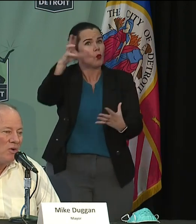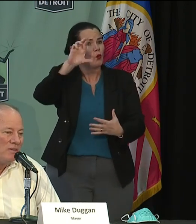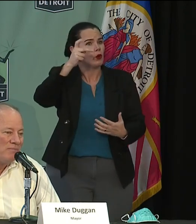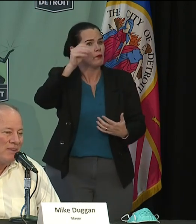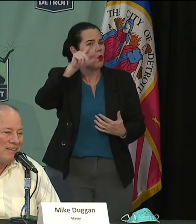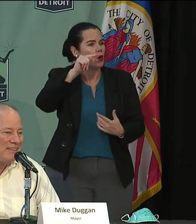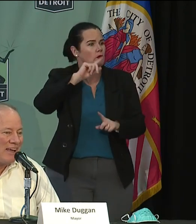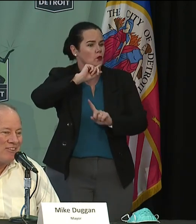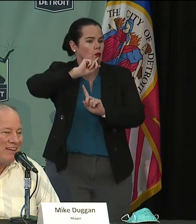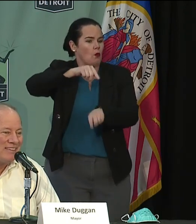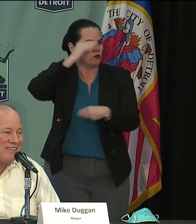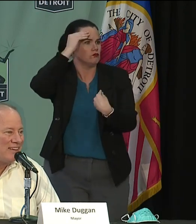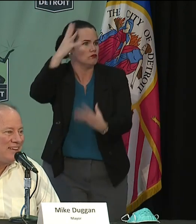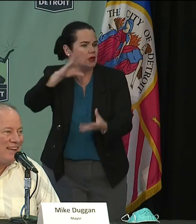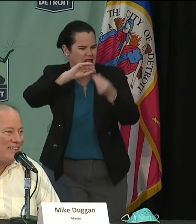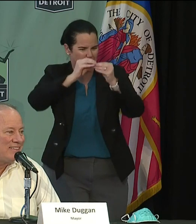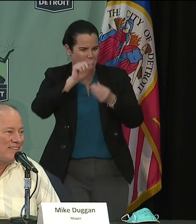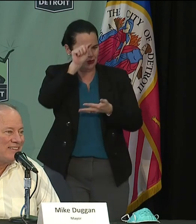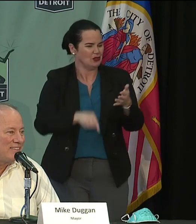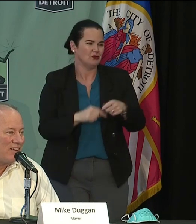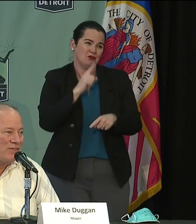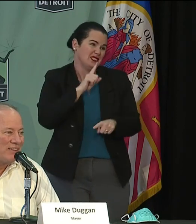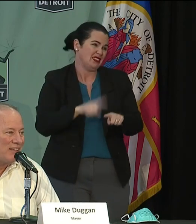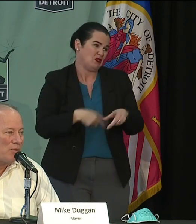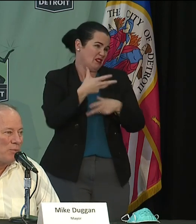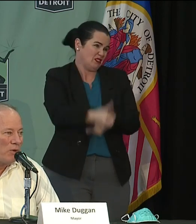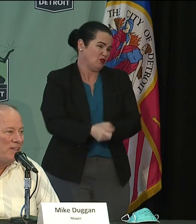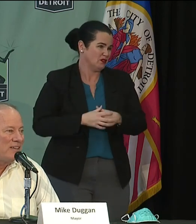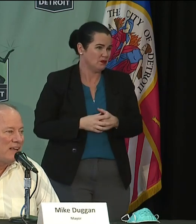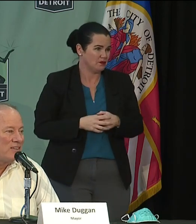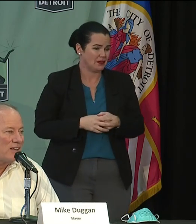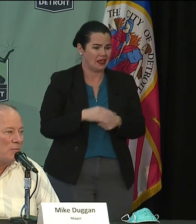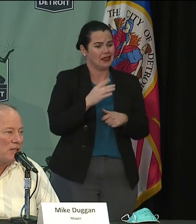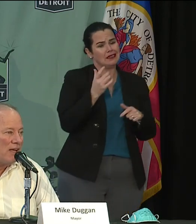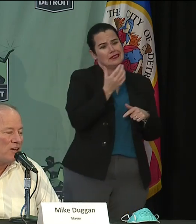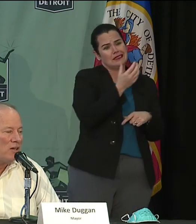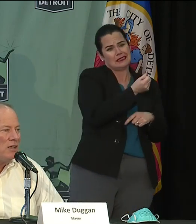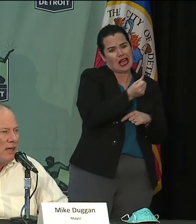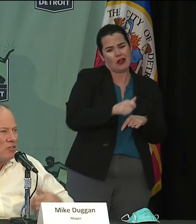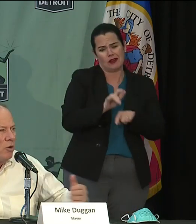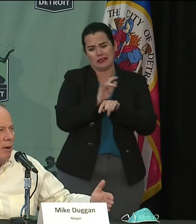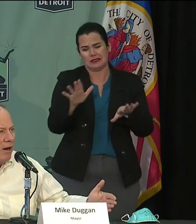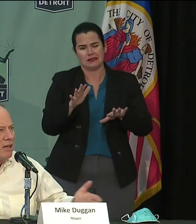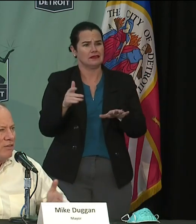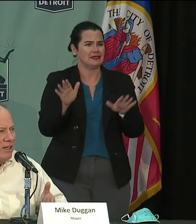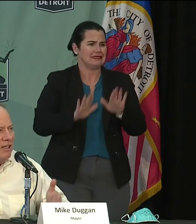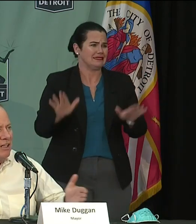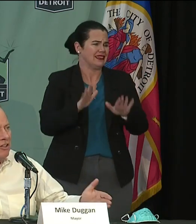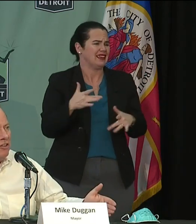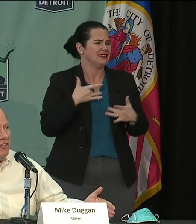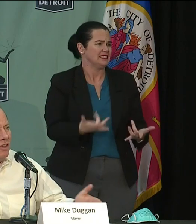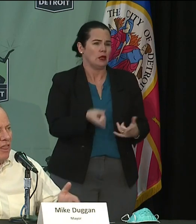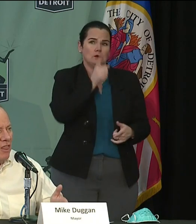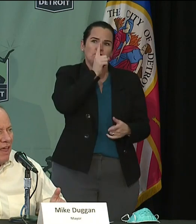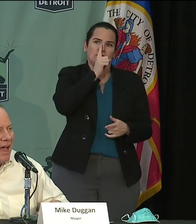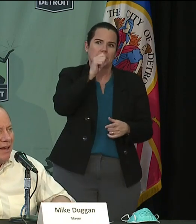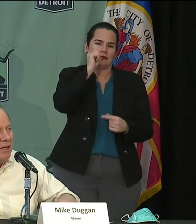so Saturdays and Sundays, stuff doesn't get reported. It tends to come in later. And so a part of it